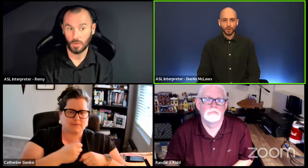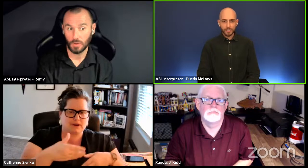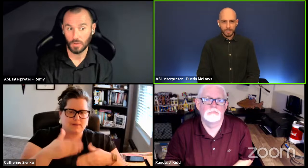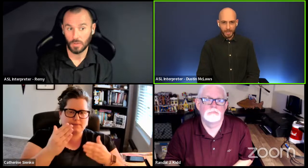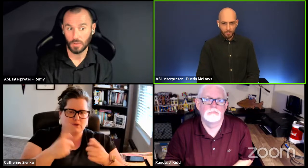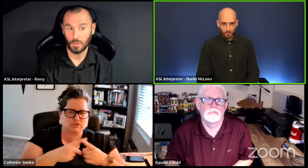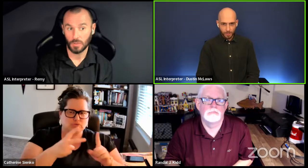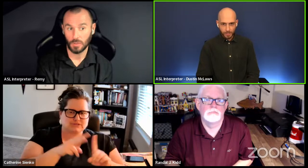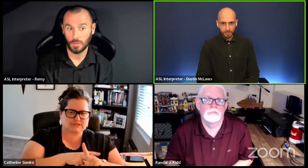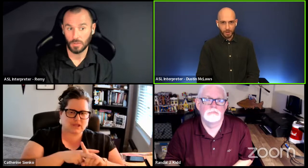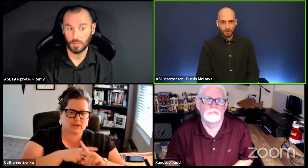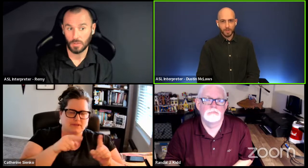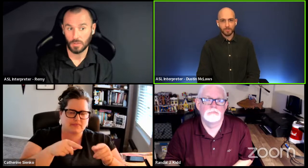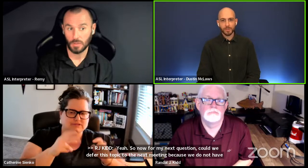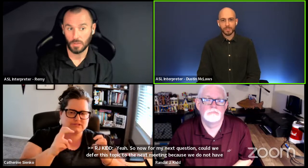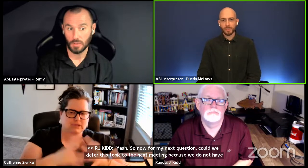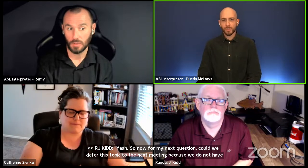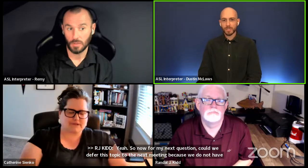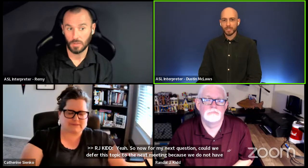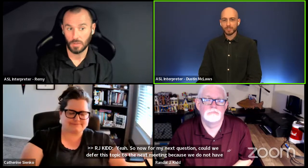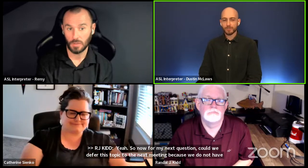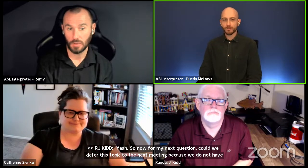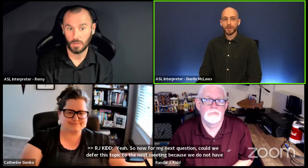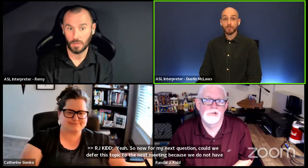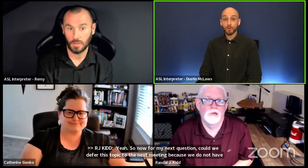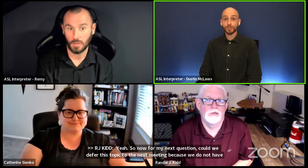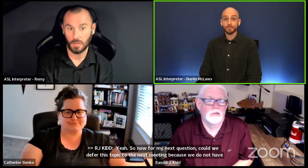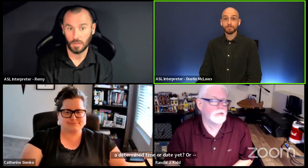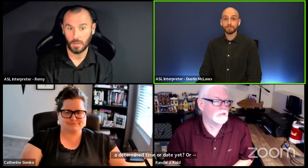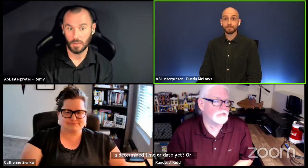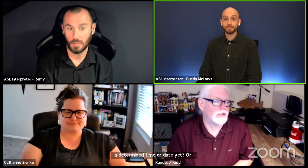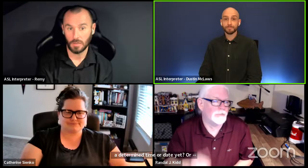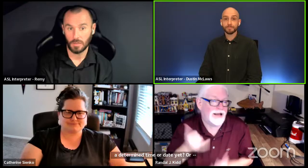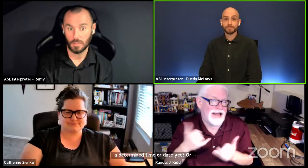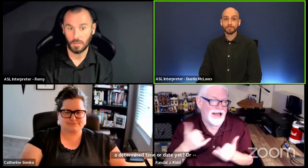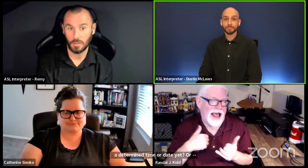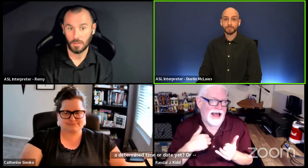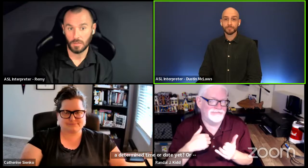We could table this topic, but someone needs to make a motion.